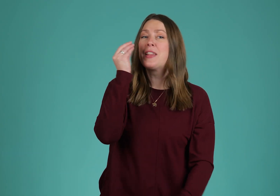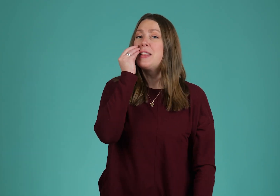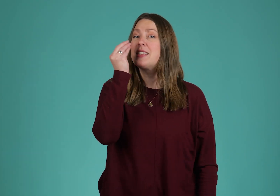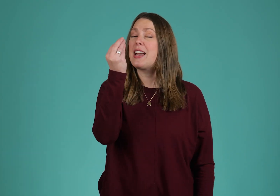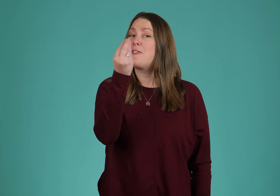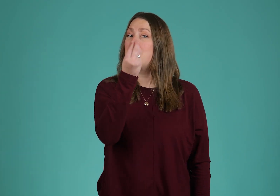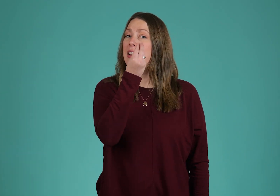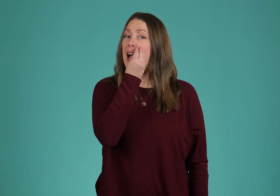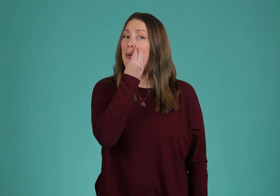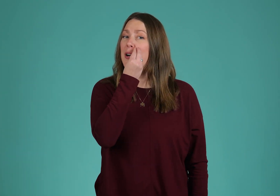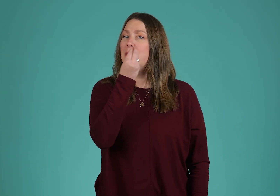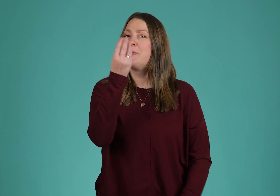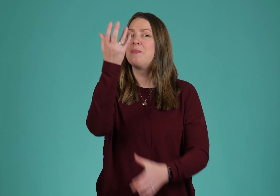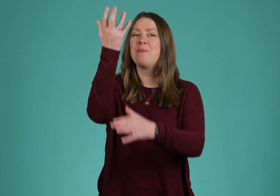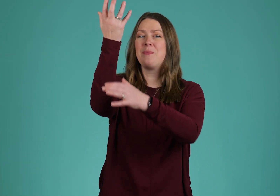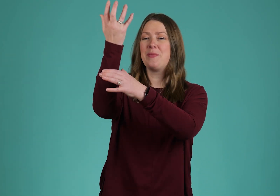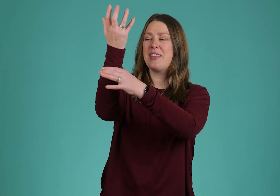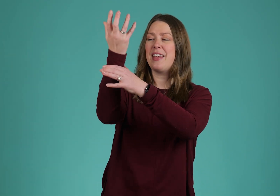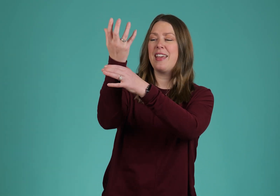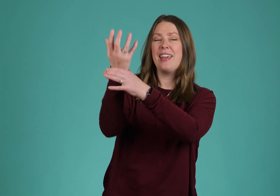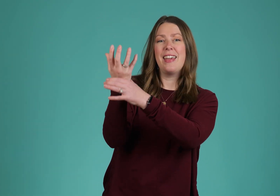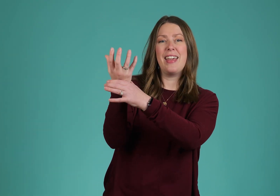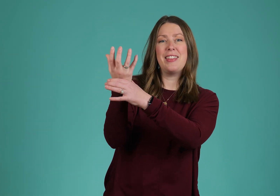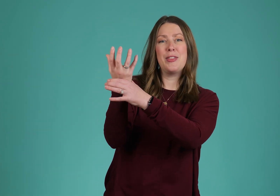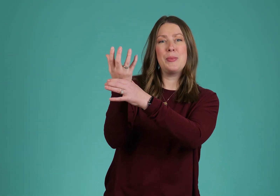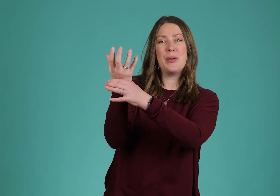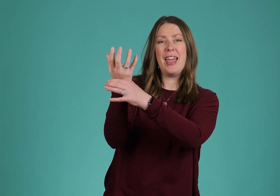The sign flower and then the bouquet.